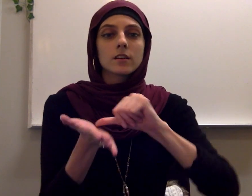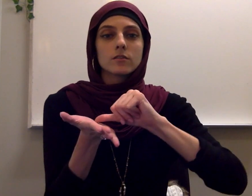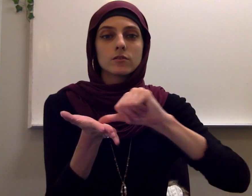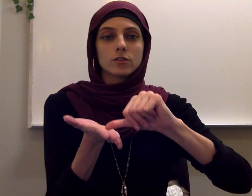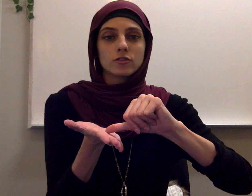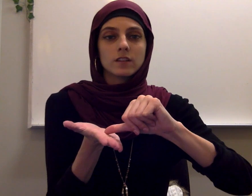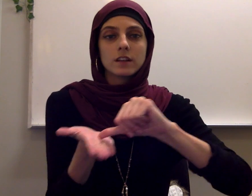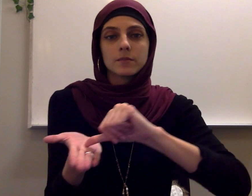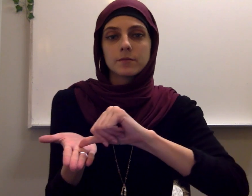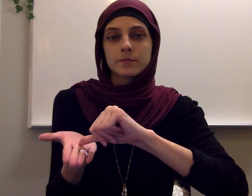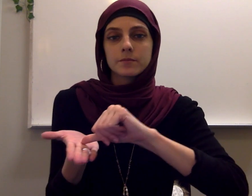Surgery.